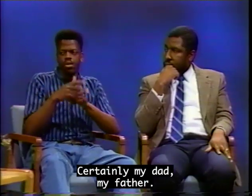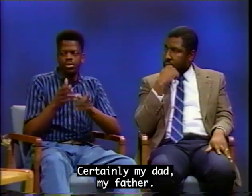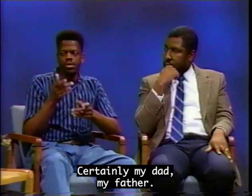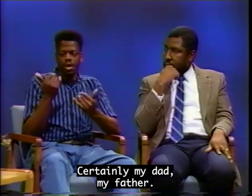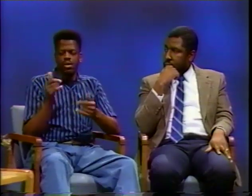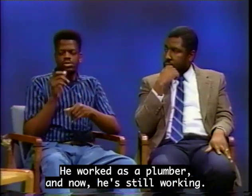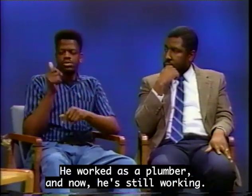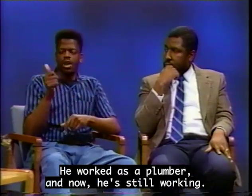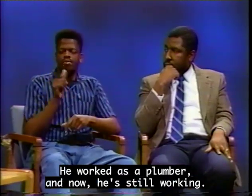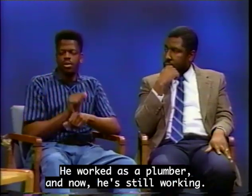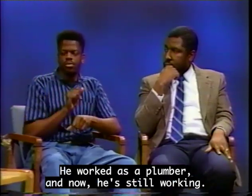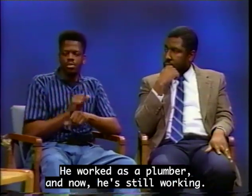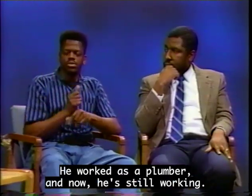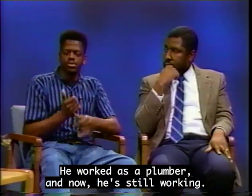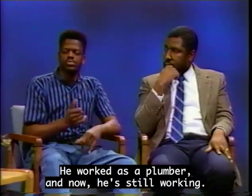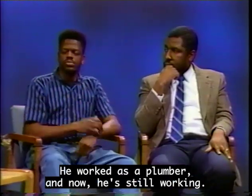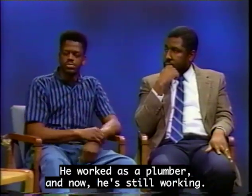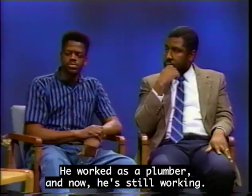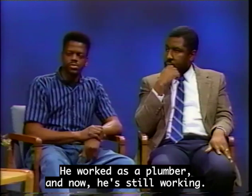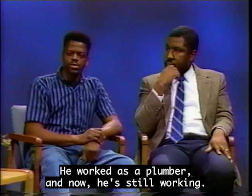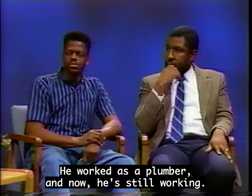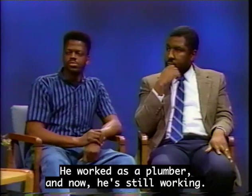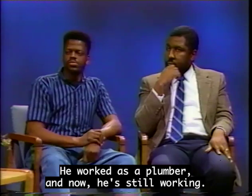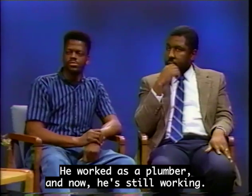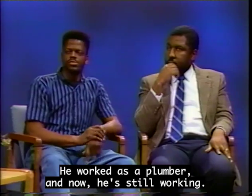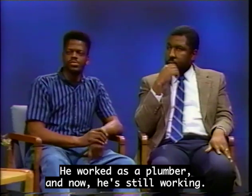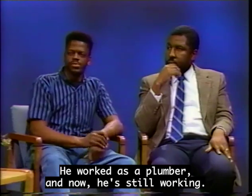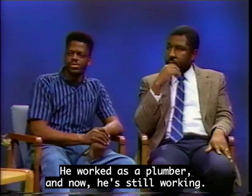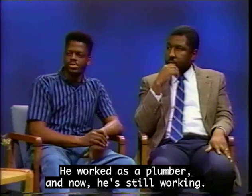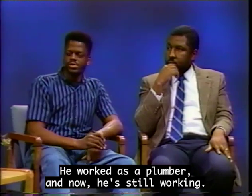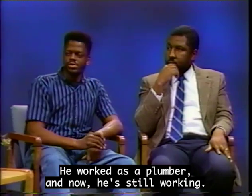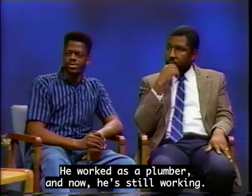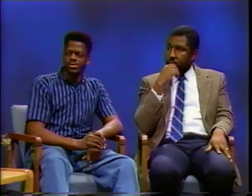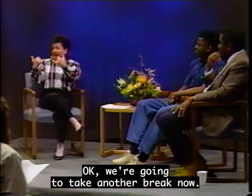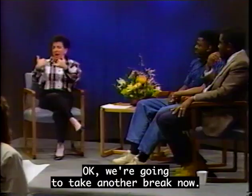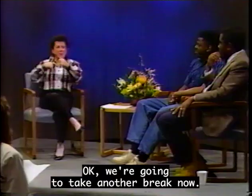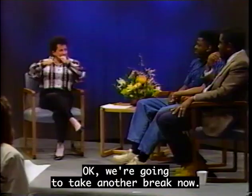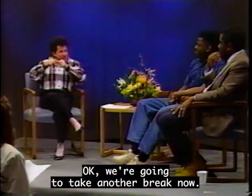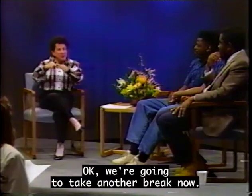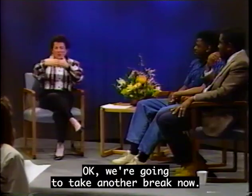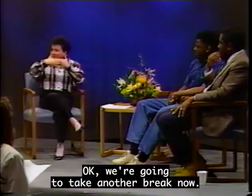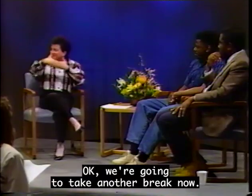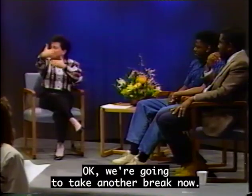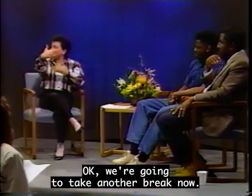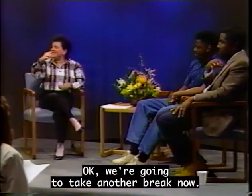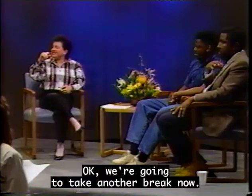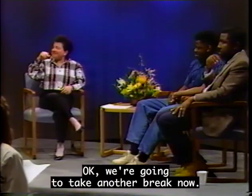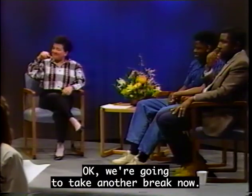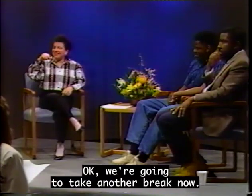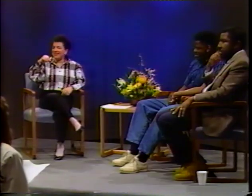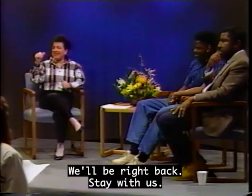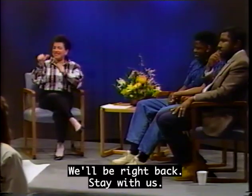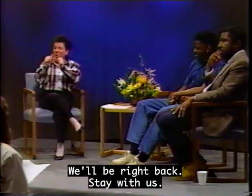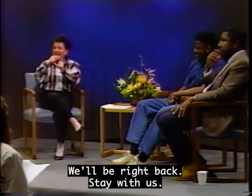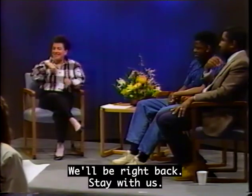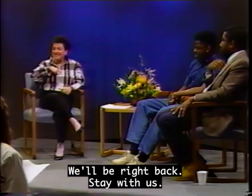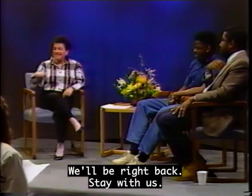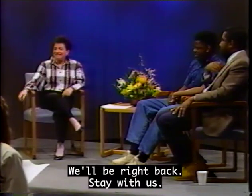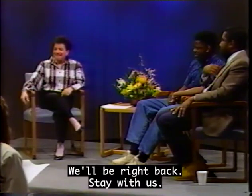father. He worked as a plumber, and now he's still working. Okay, we're going to take another break now. We'll be right back. Stay with us.